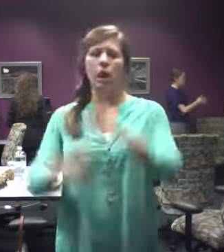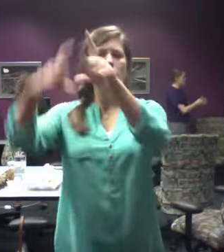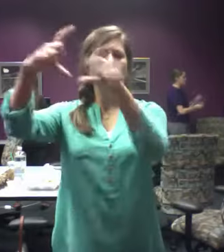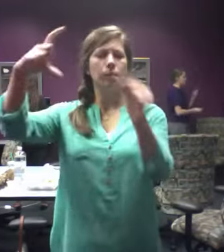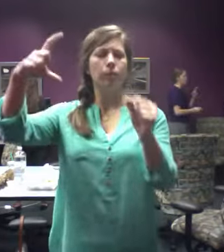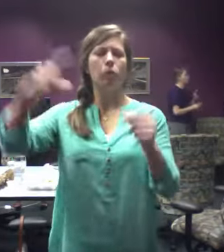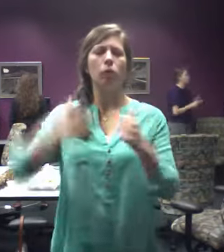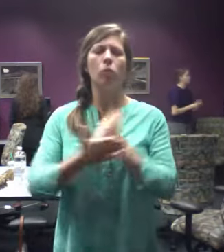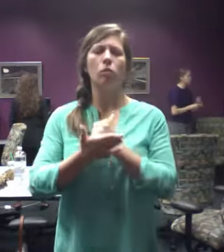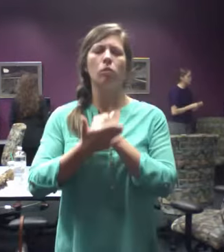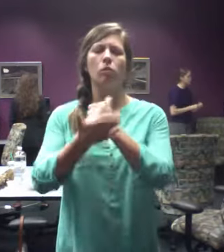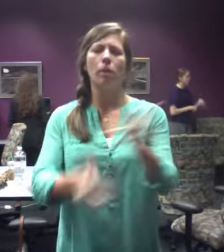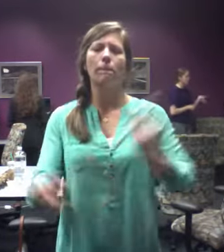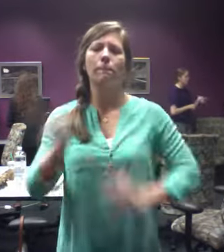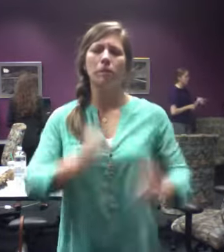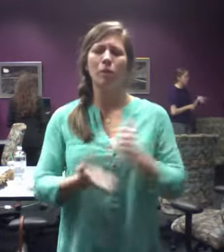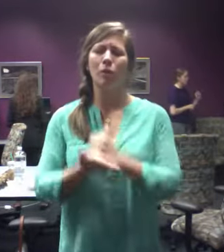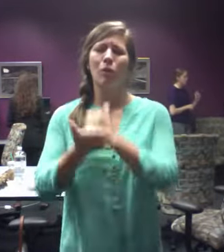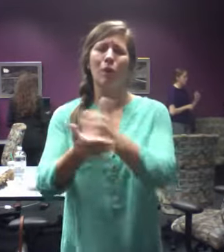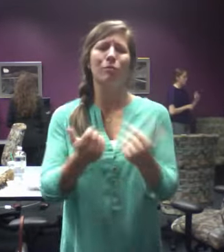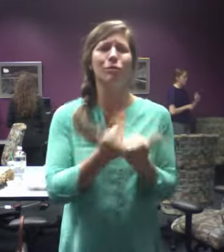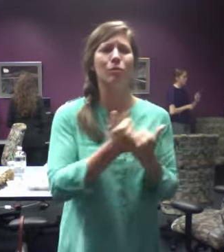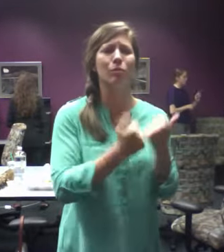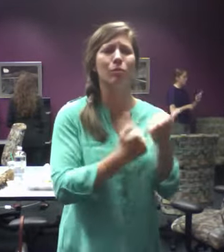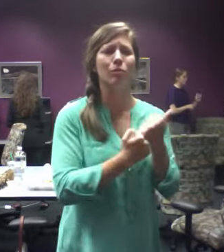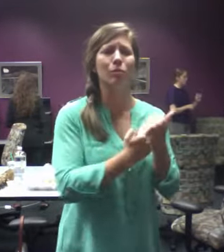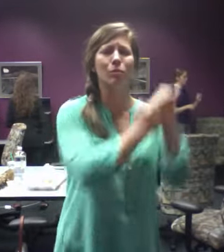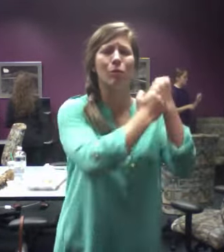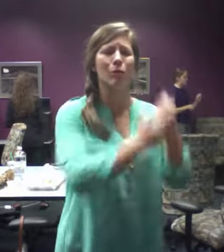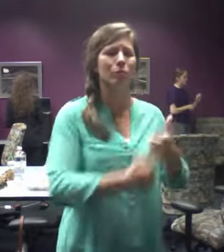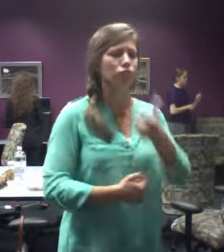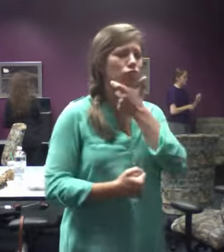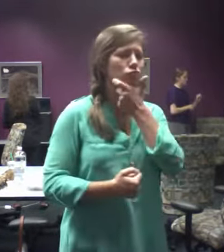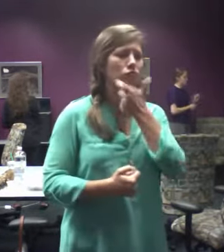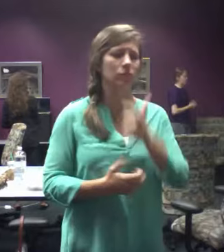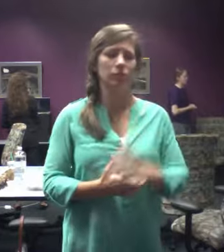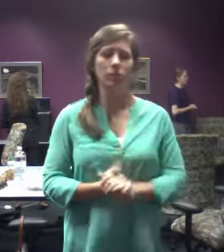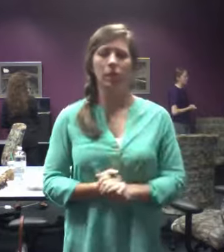The 2/5 that are remaining, they didn't know. They were undecided.